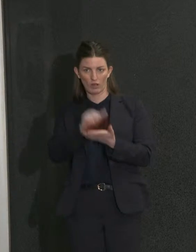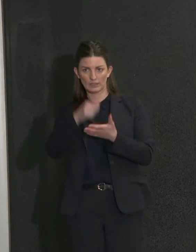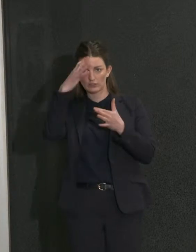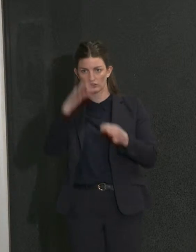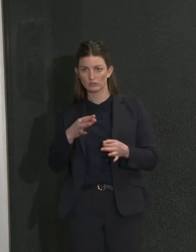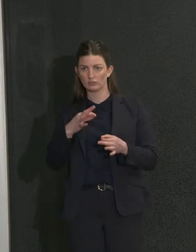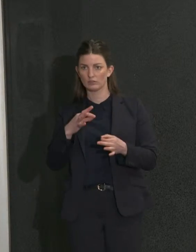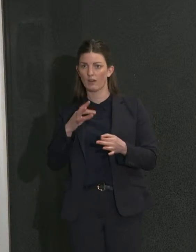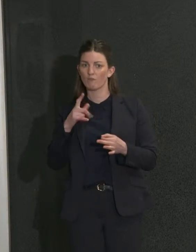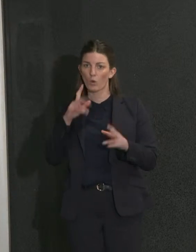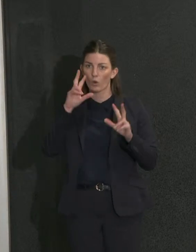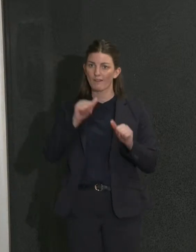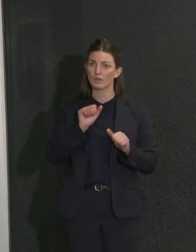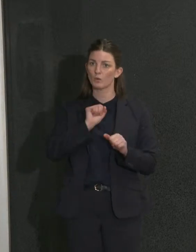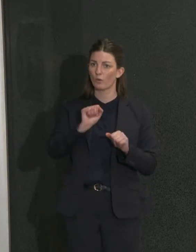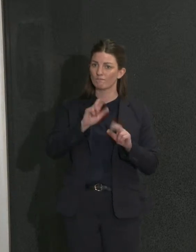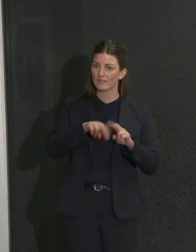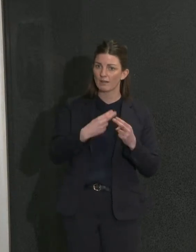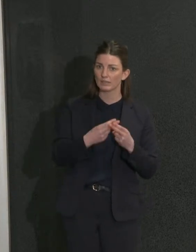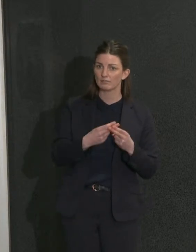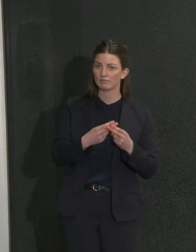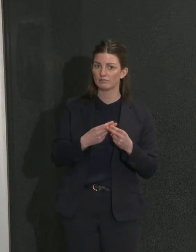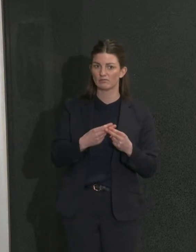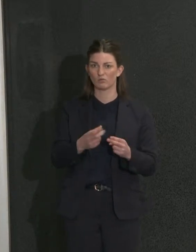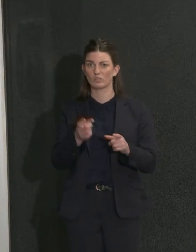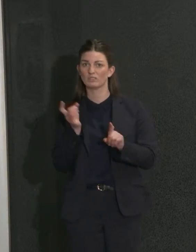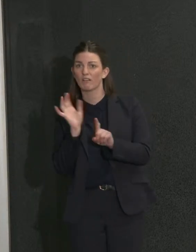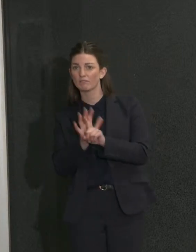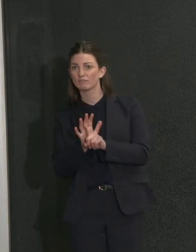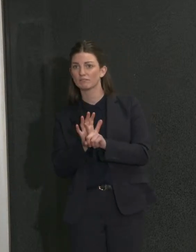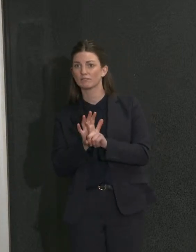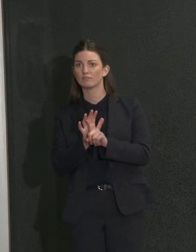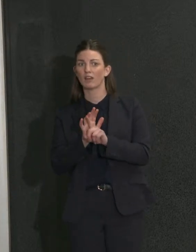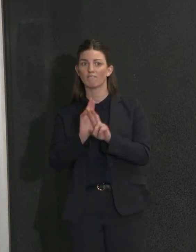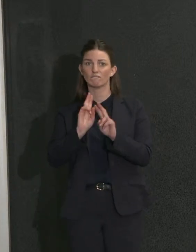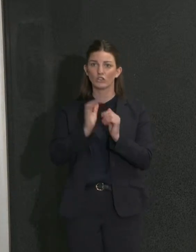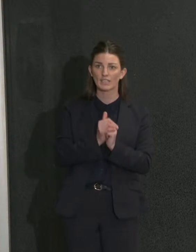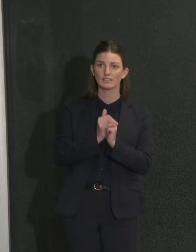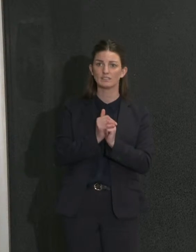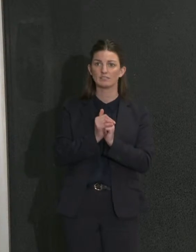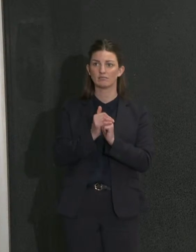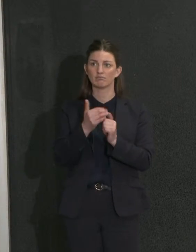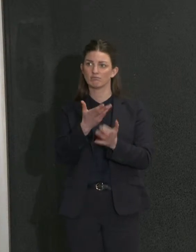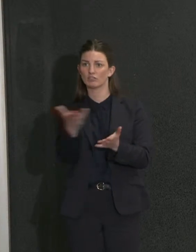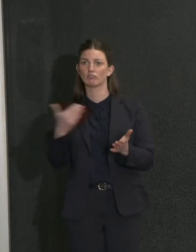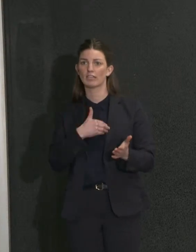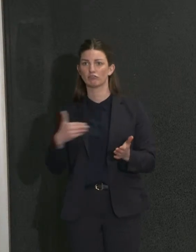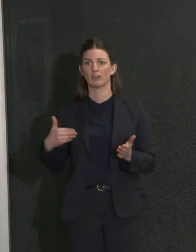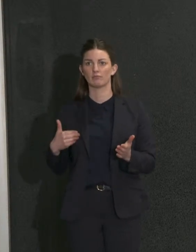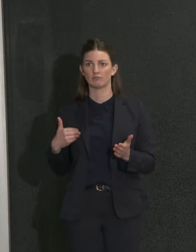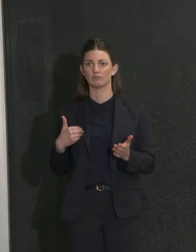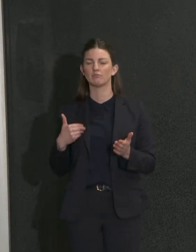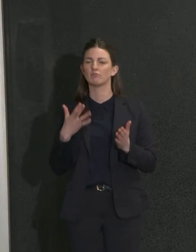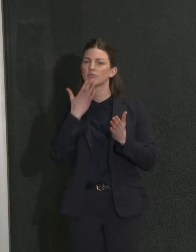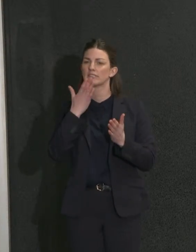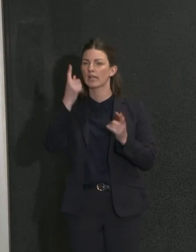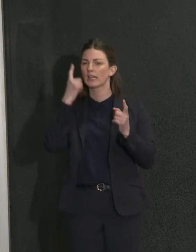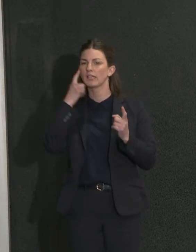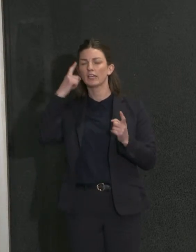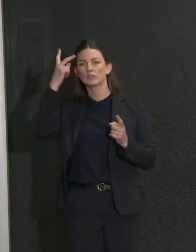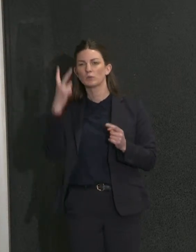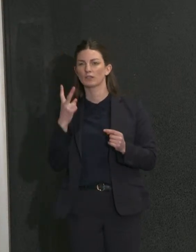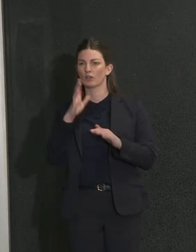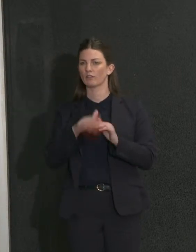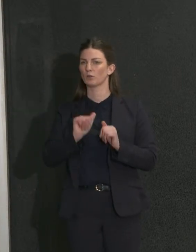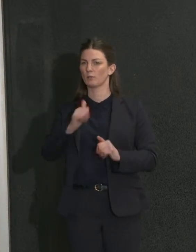they are in fact making a difficult situation even worse. I'd ask everyone just to think about that and make those decisions,